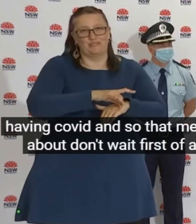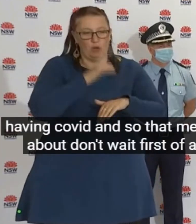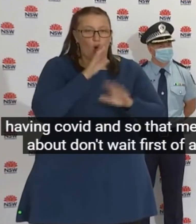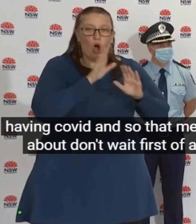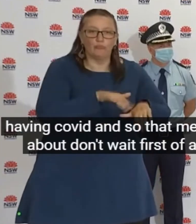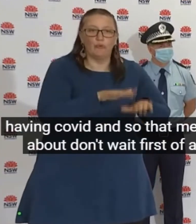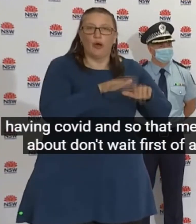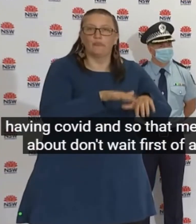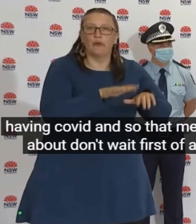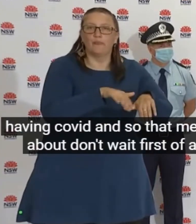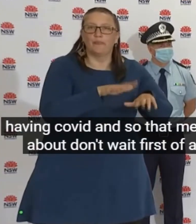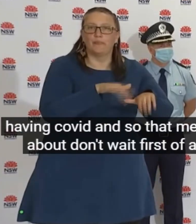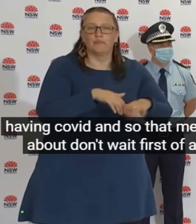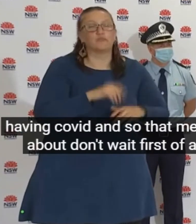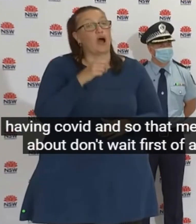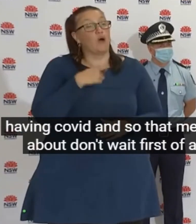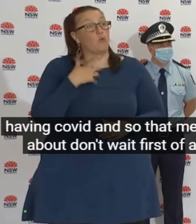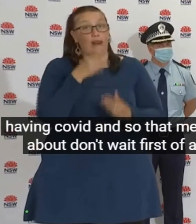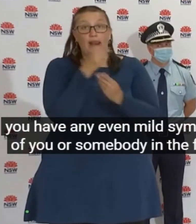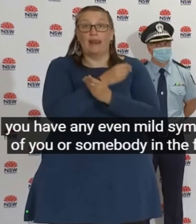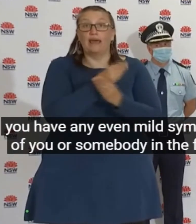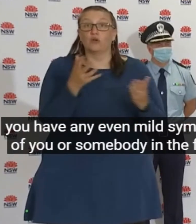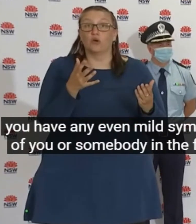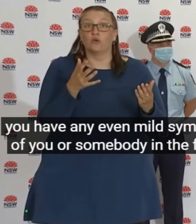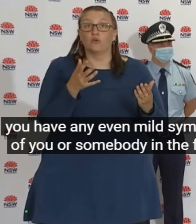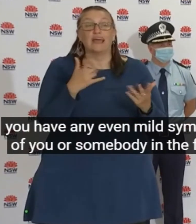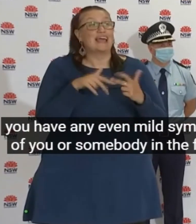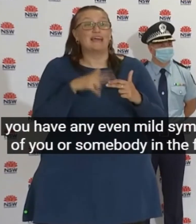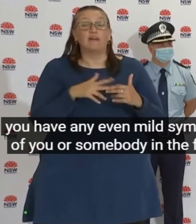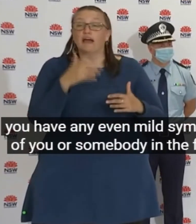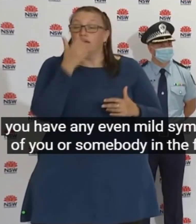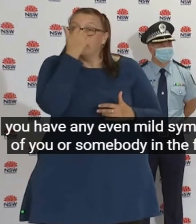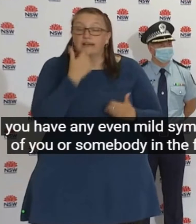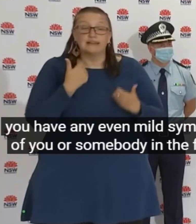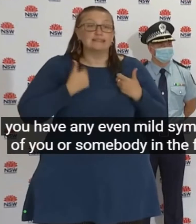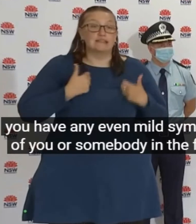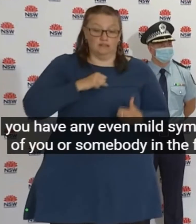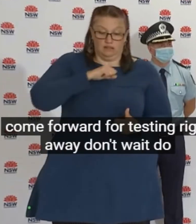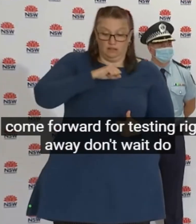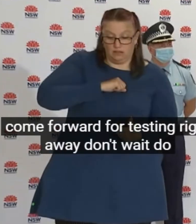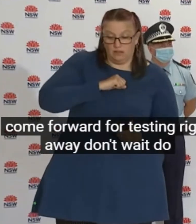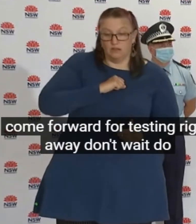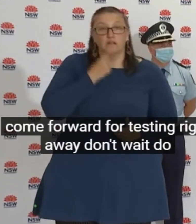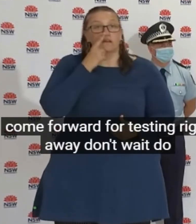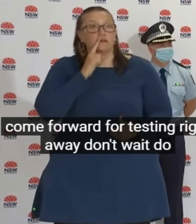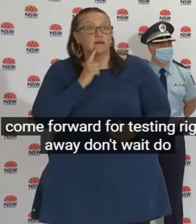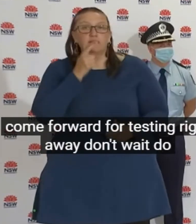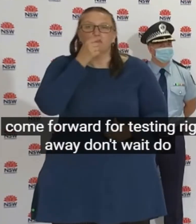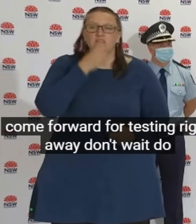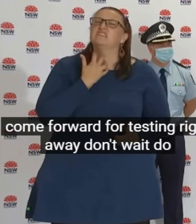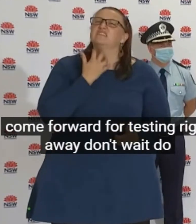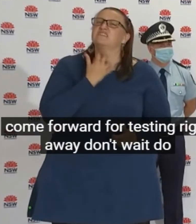symptoms of you or somebody in the family, come forward for testing right away. Don't wait. Do it on the day that you get the symptoms. And